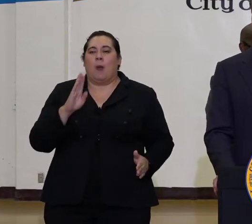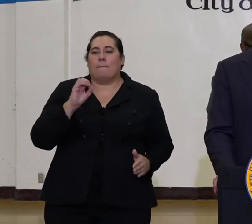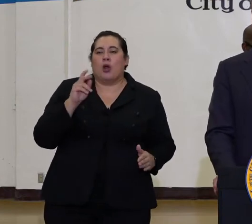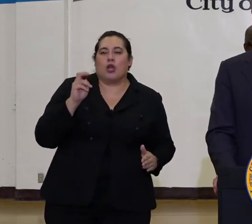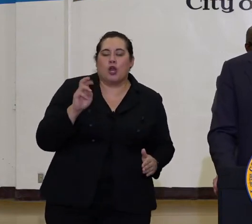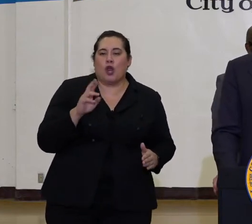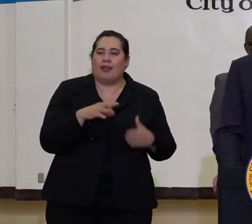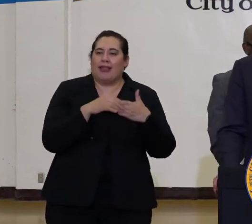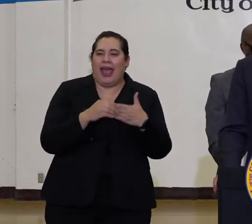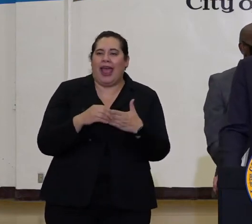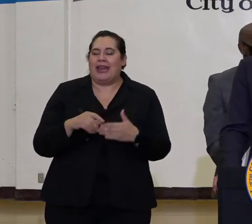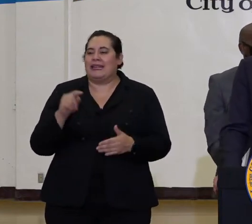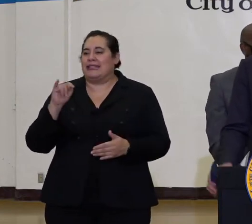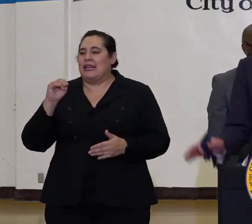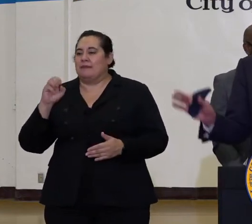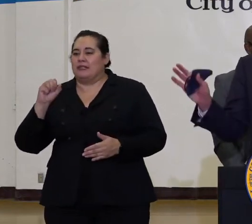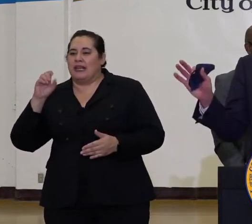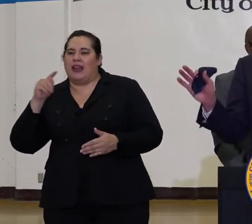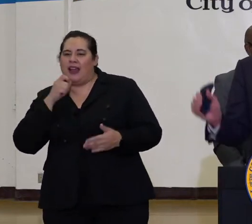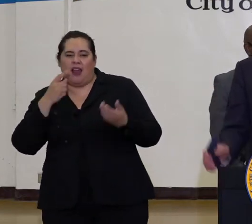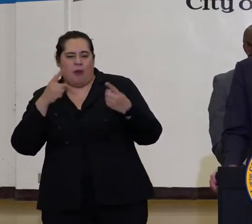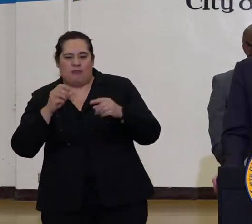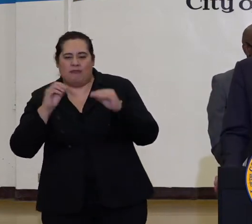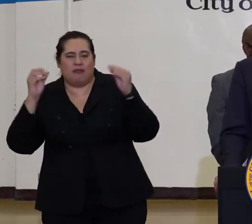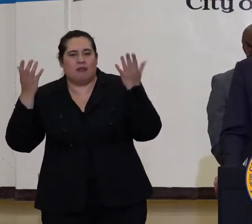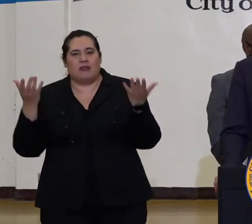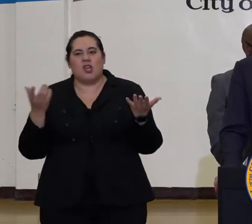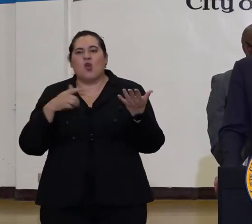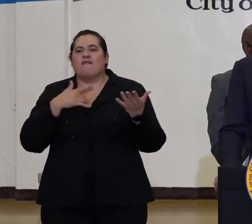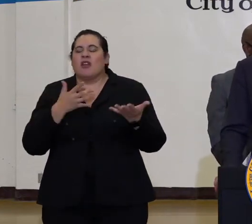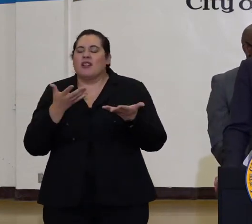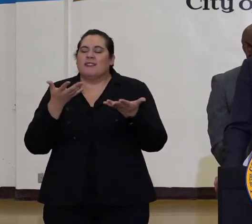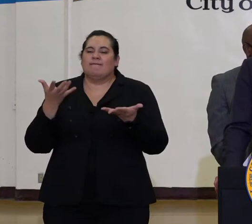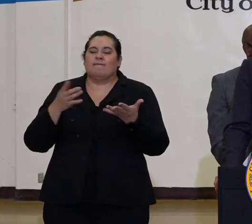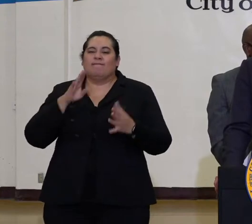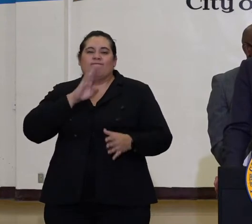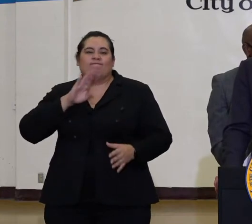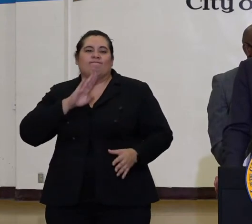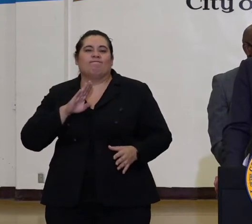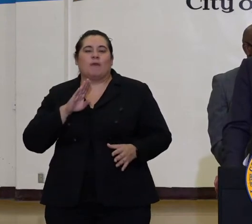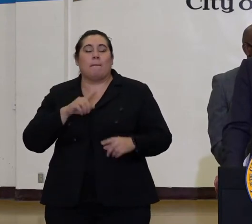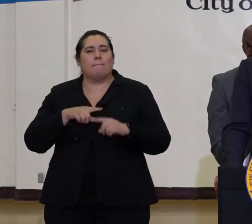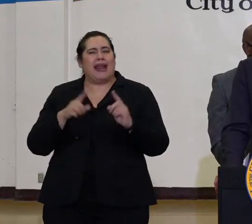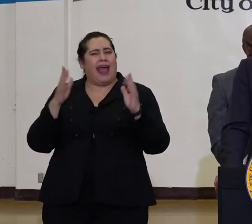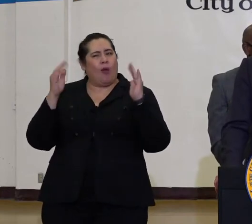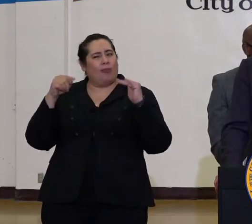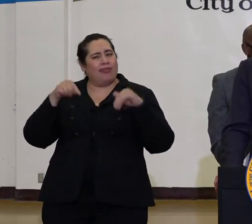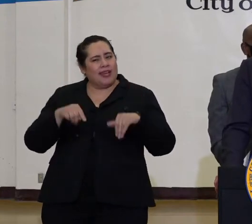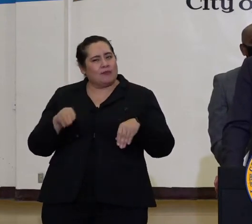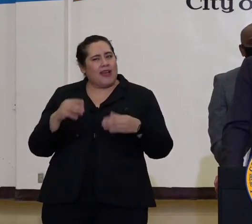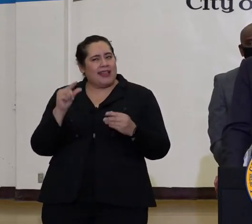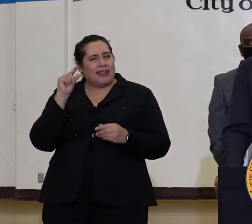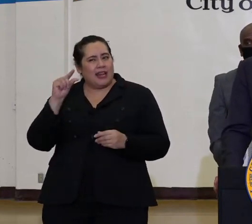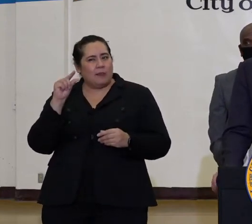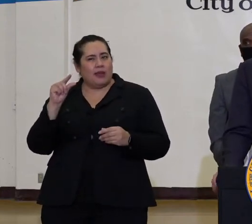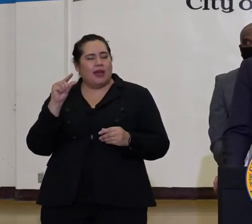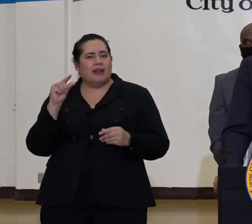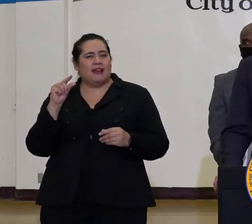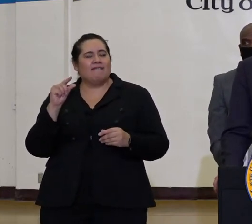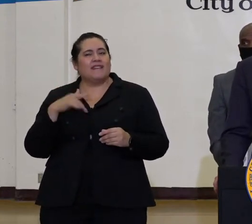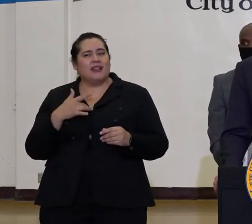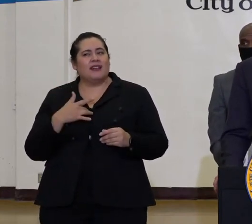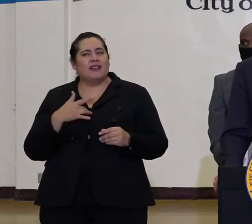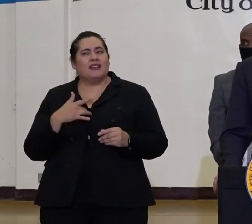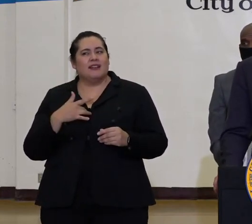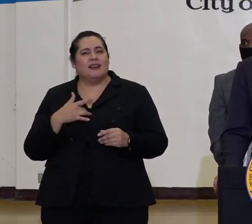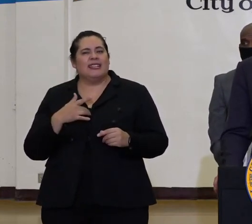others, and they didn't materialize. And you could be left wanting. You could be left frustrated. But I hope this provides a little bit of,